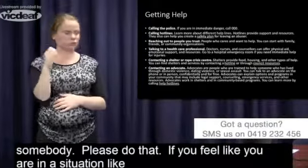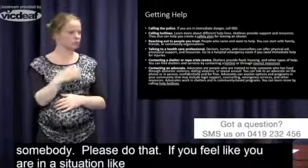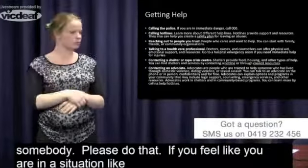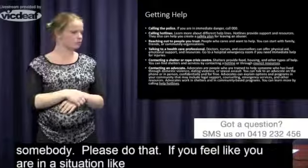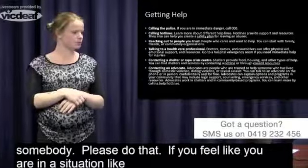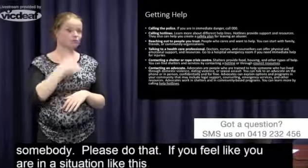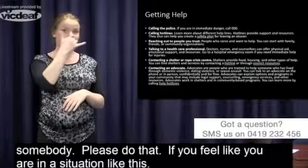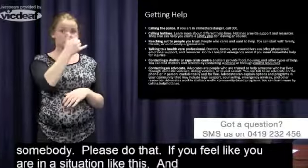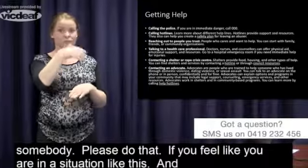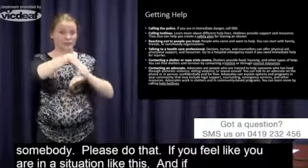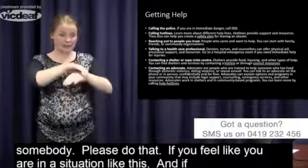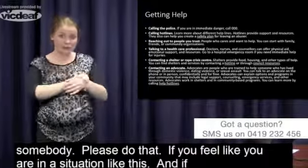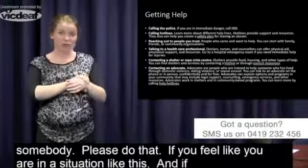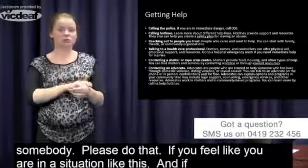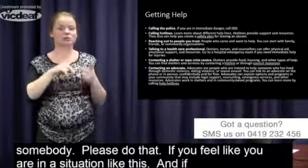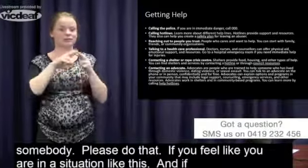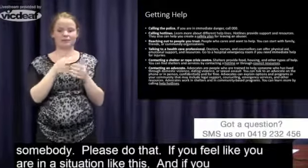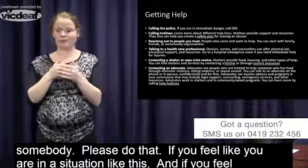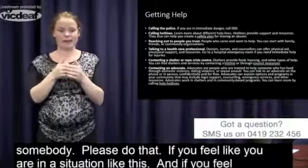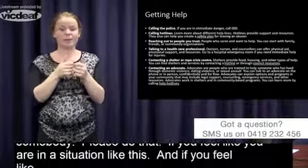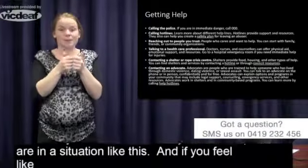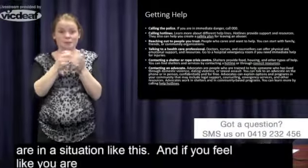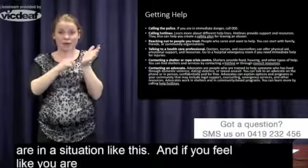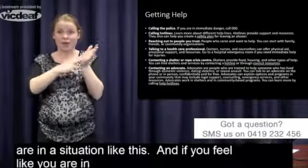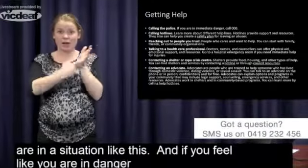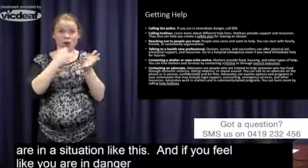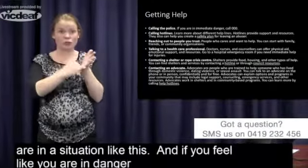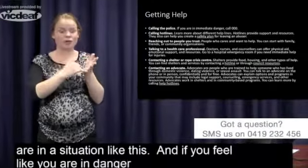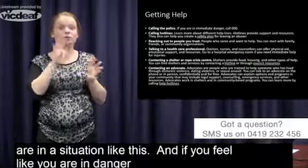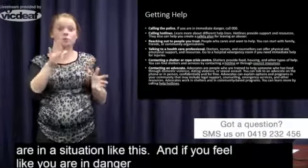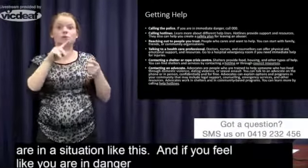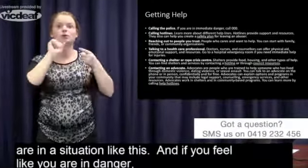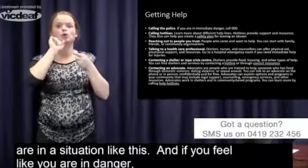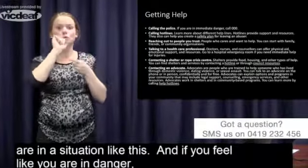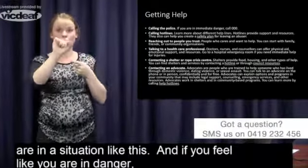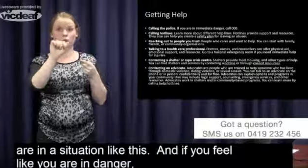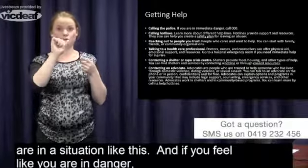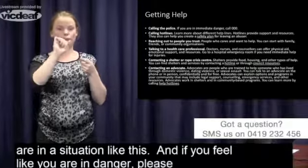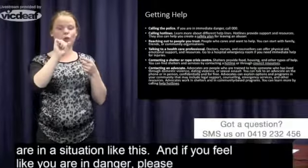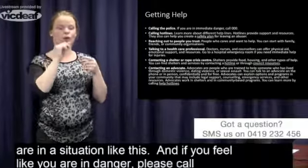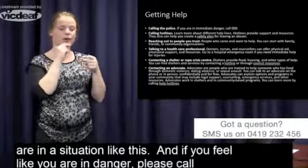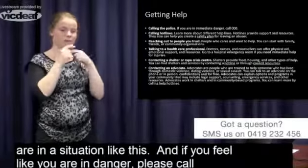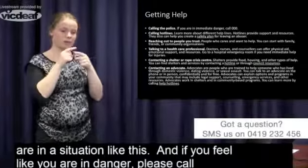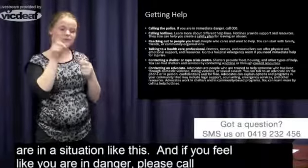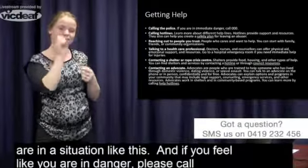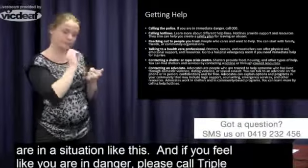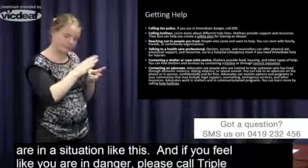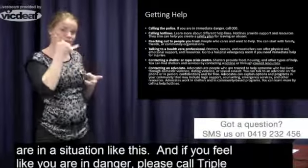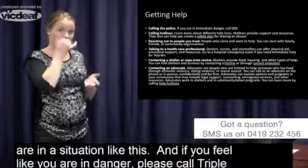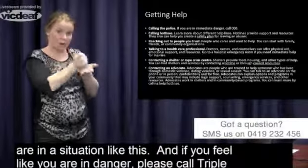you feel like you are in danger, please call 000 or call the police.